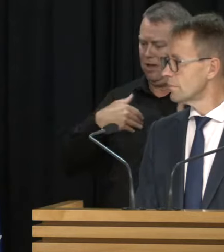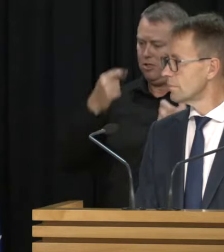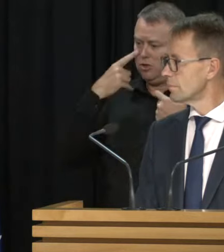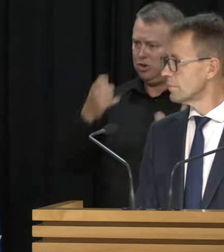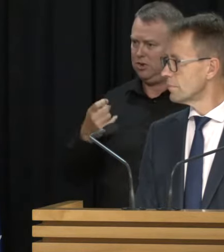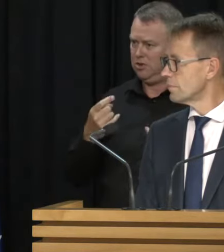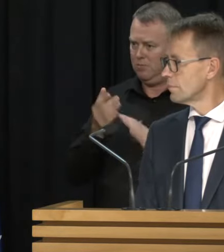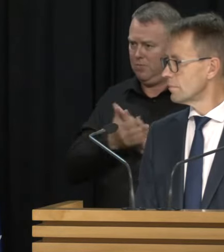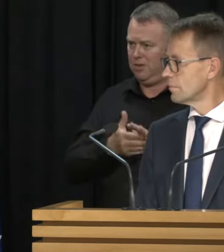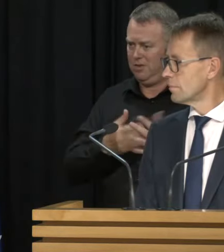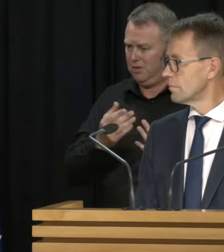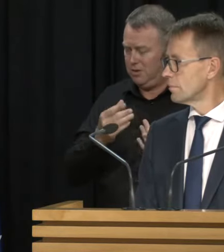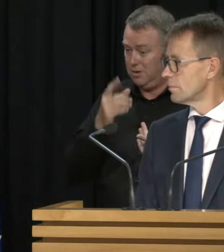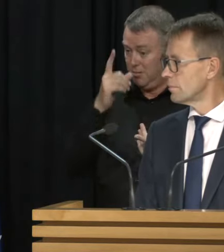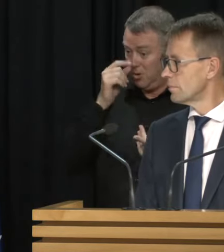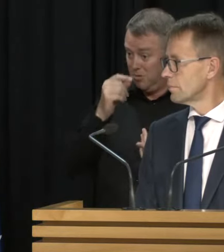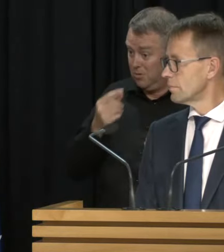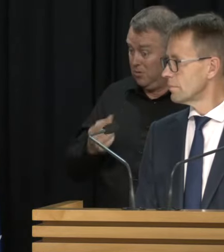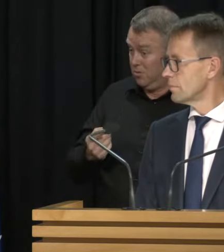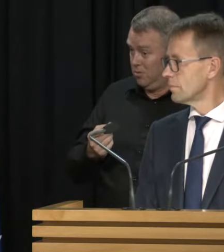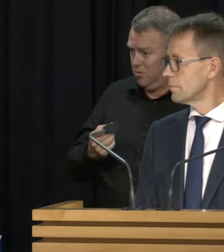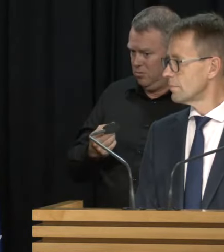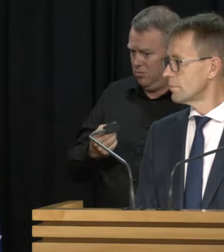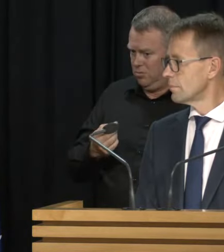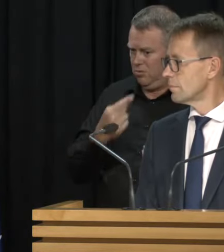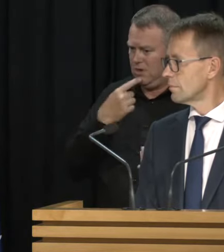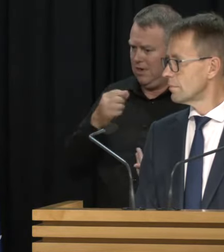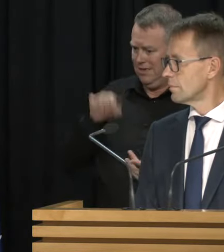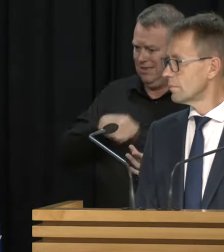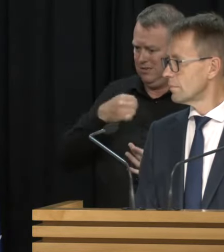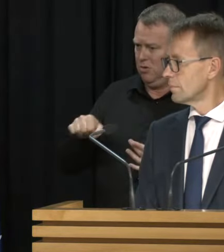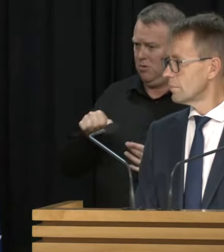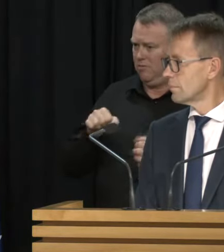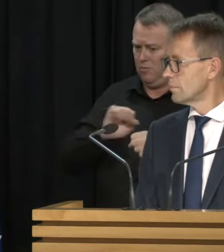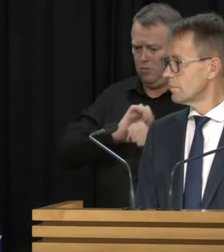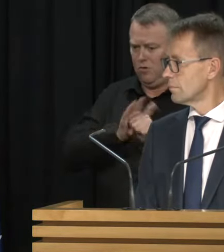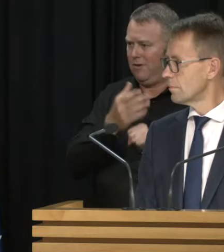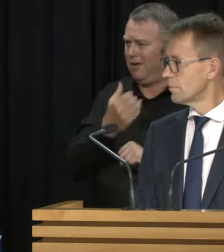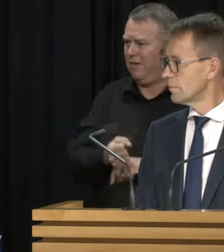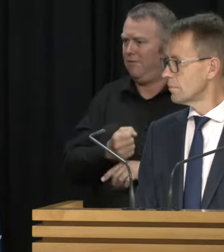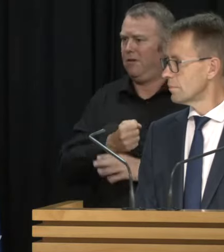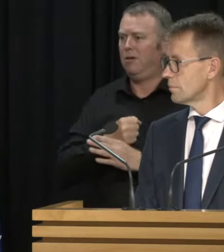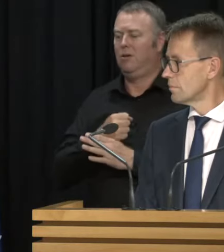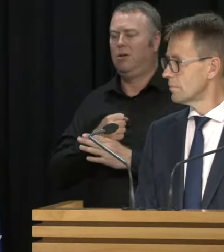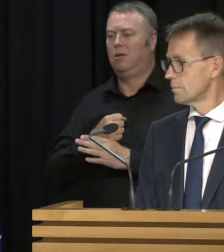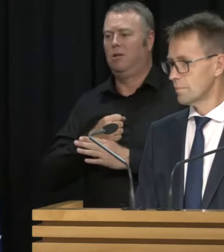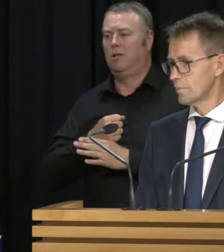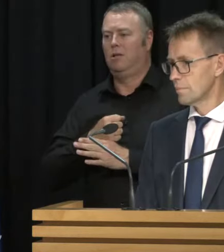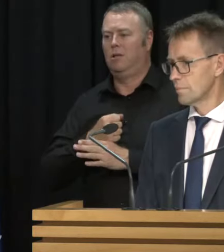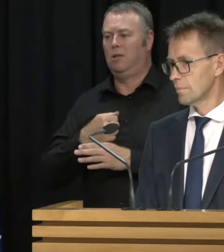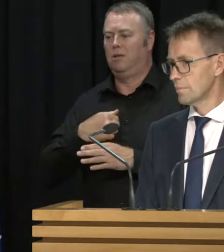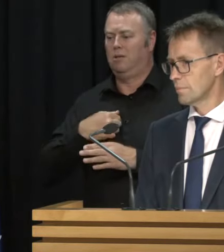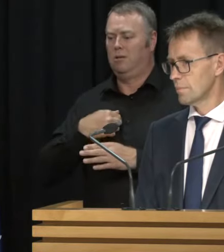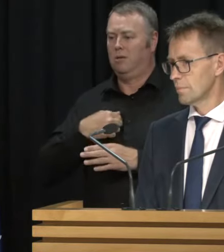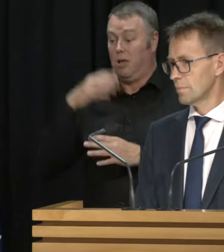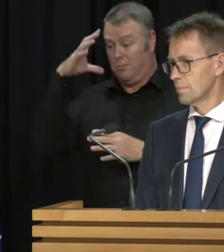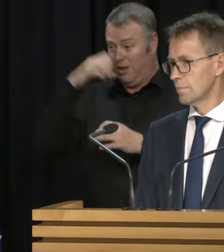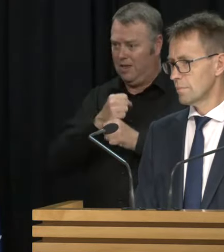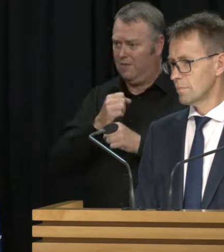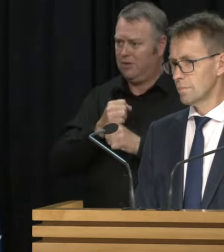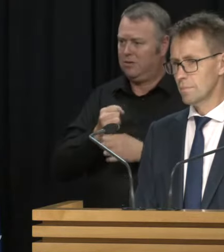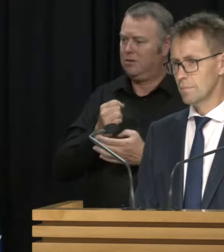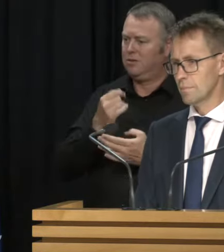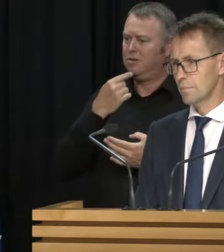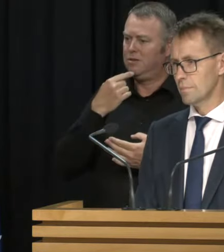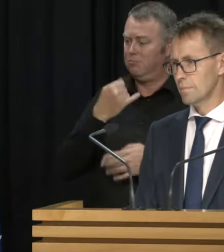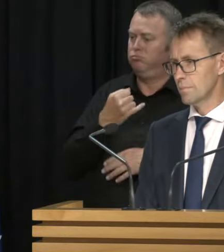is that she'd been refusing testing. I'm not sure about whether she's refused to have any kind of health assessment, though. Is she paying for that